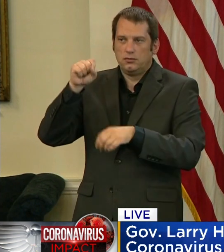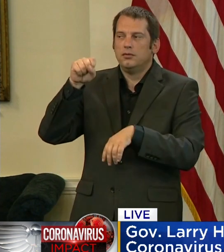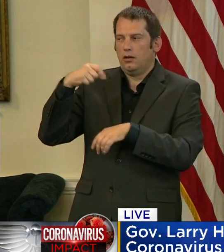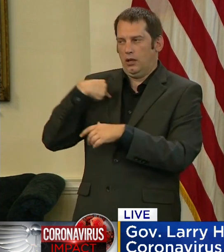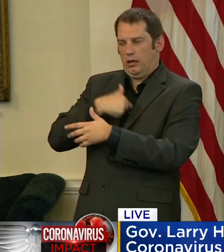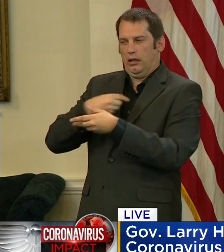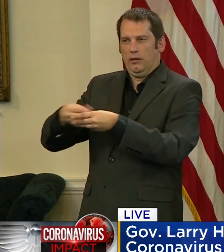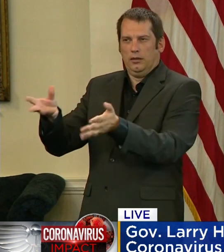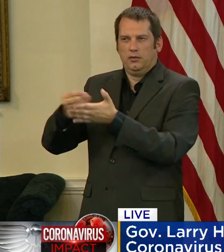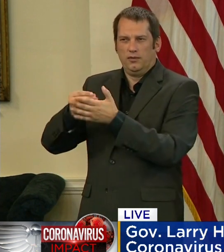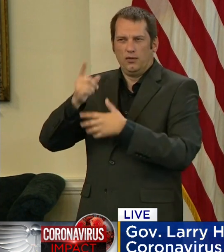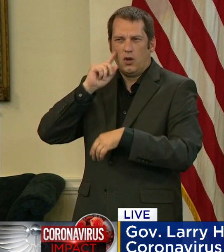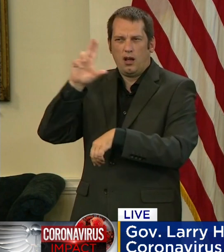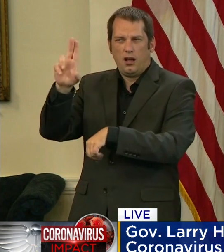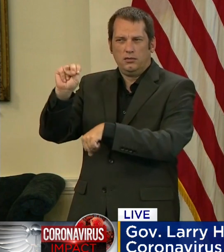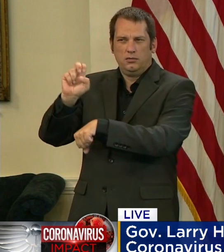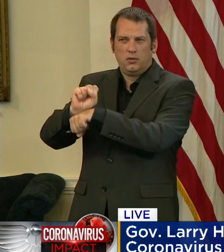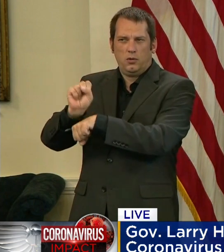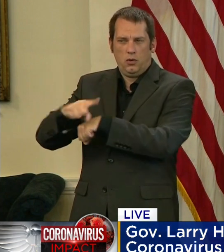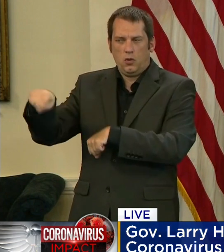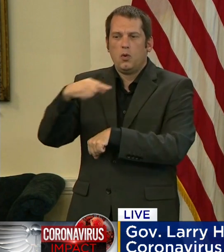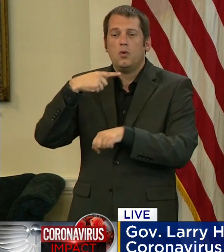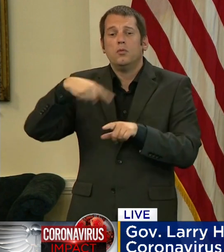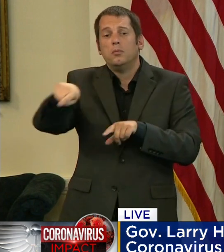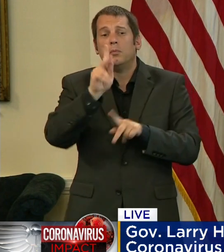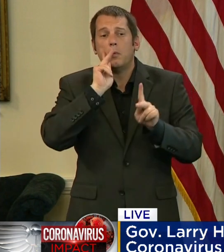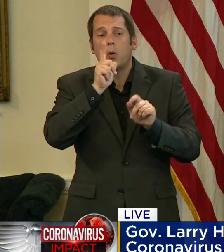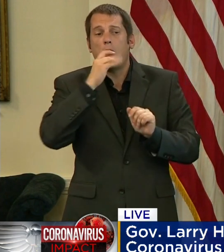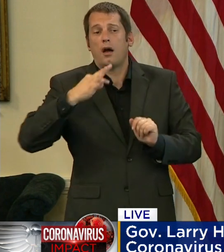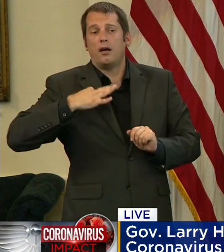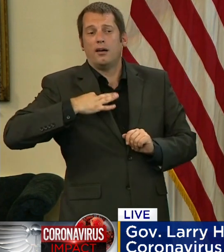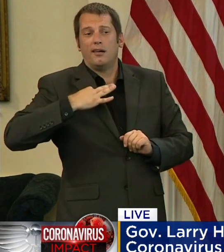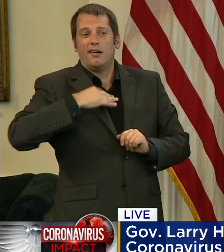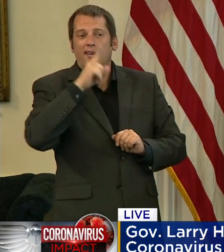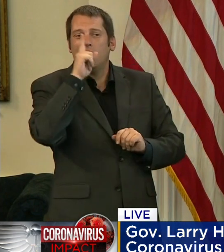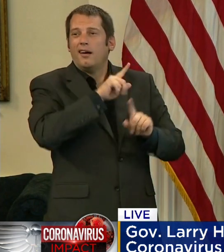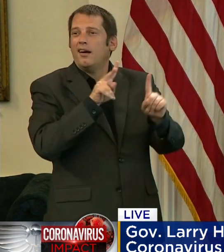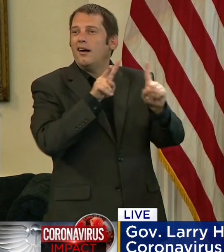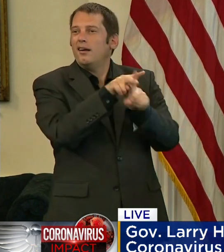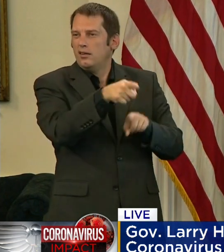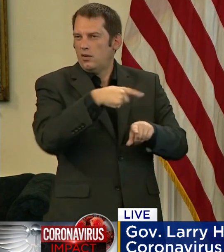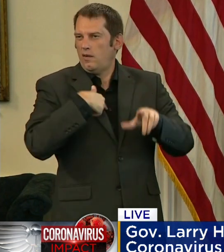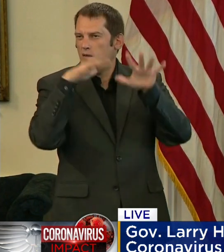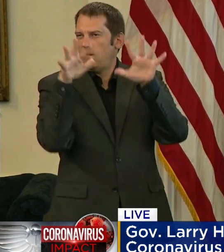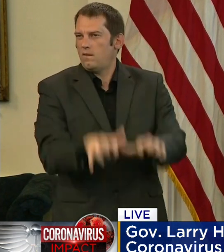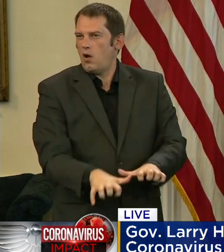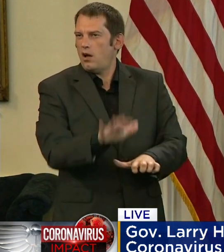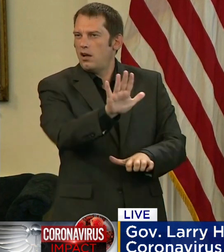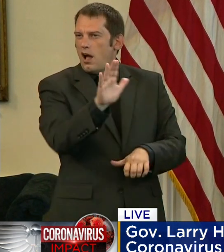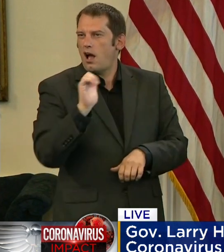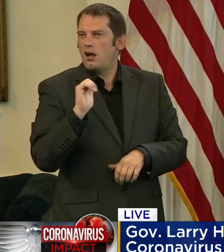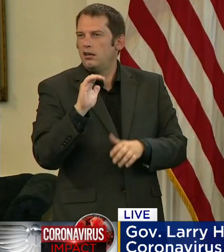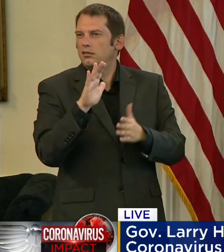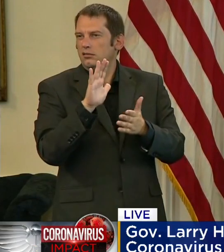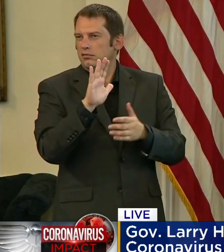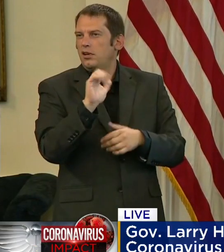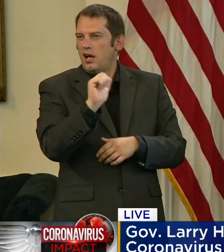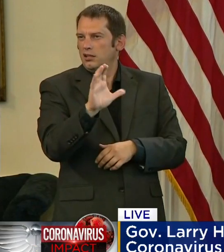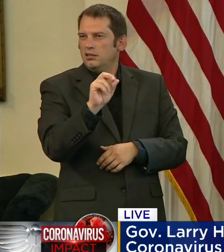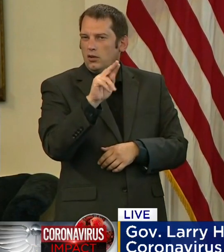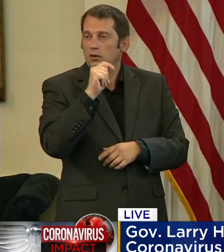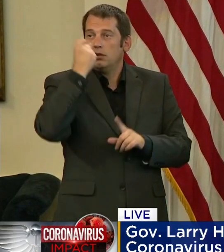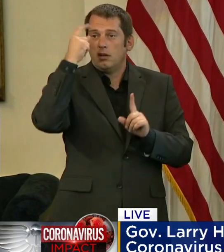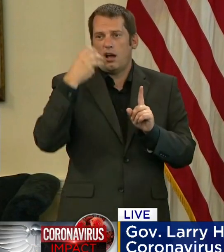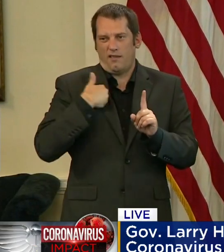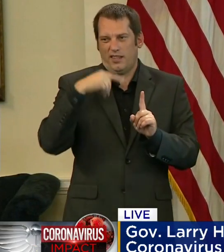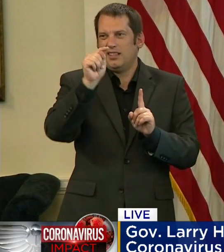fraudulent accounts. A few real people who really needed benefits got caught up in that because we had to put a hold on all